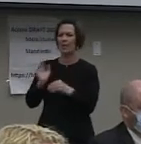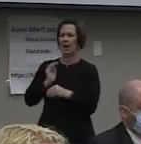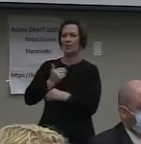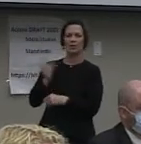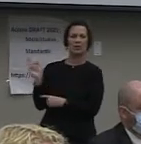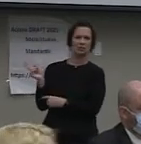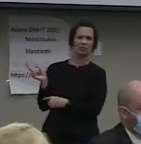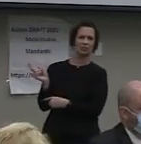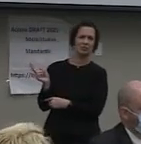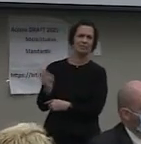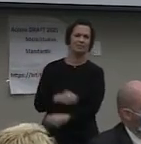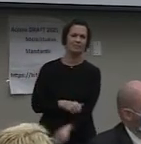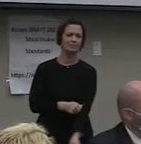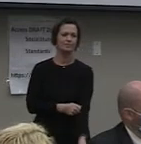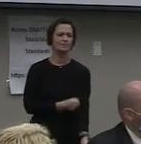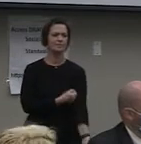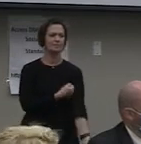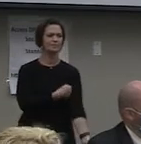Thank you.